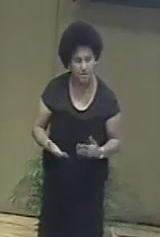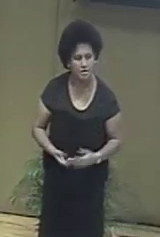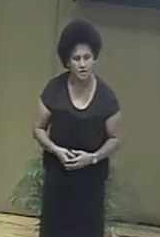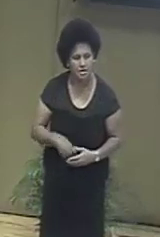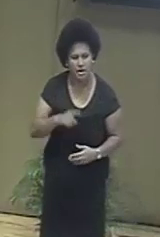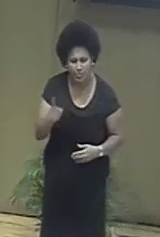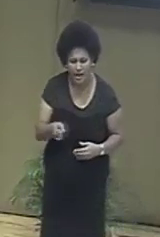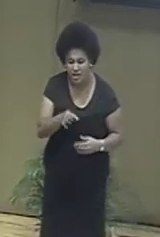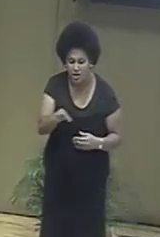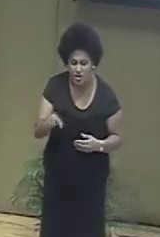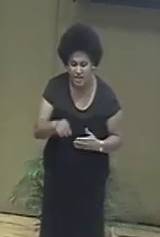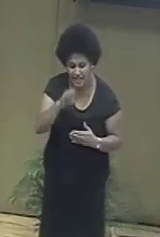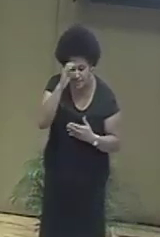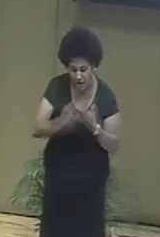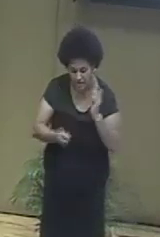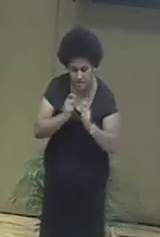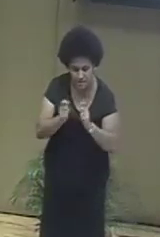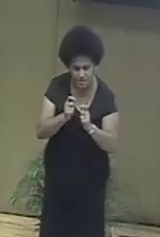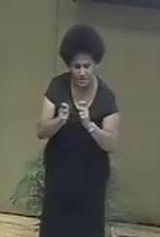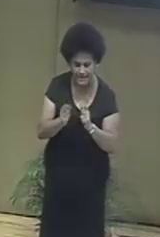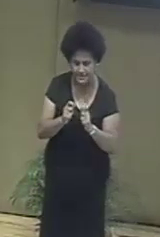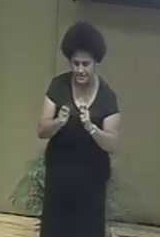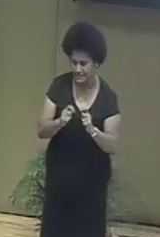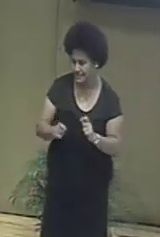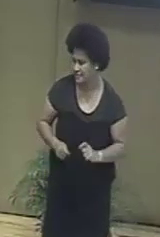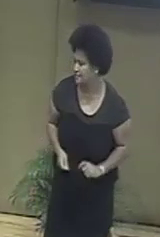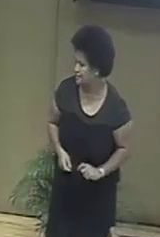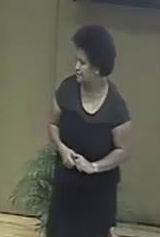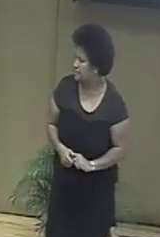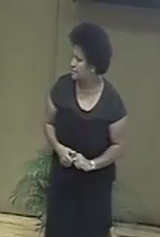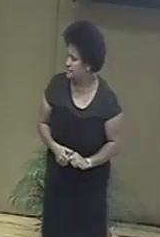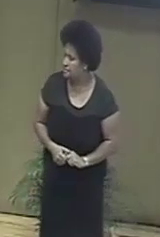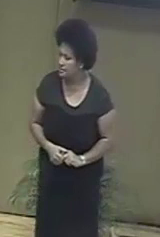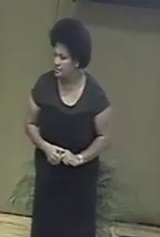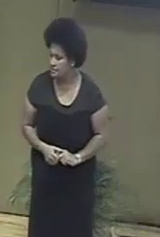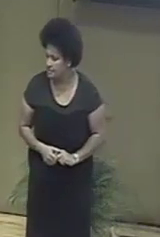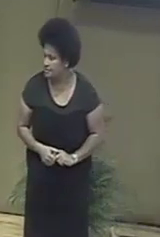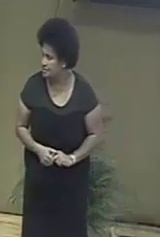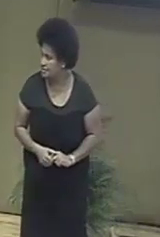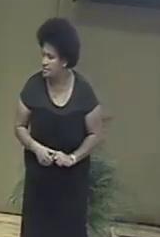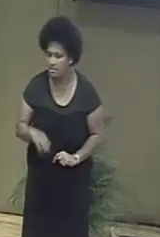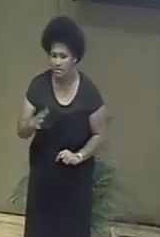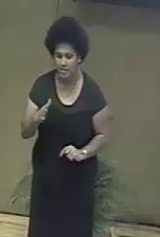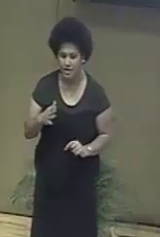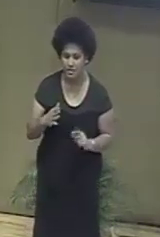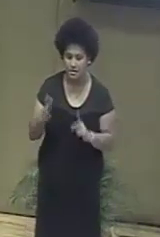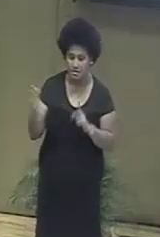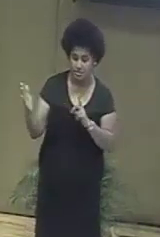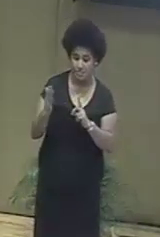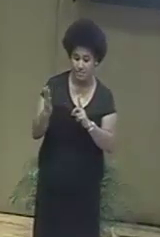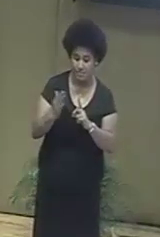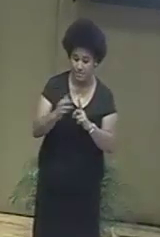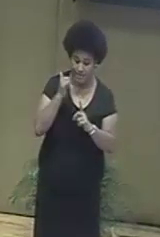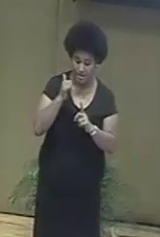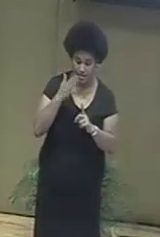disposal already. It's just we haven't really experimented with them. And I suppose I come back to my point.